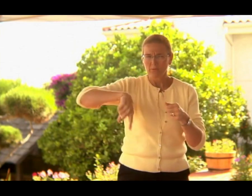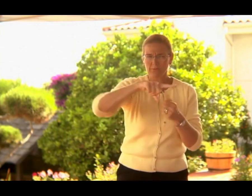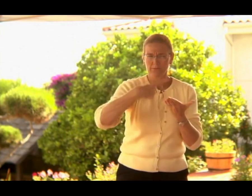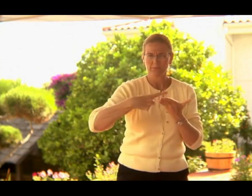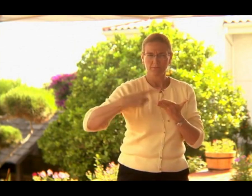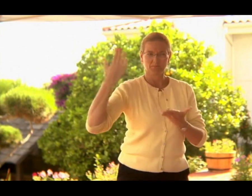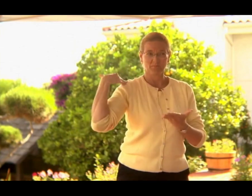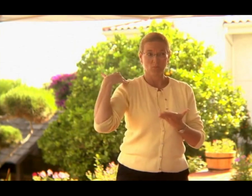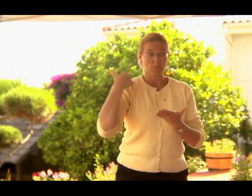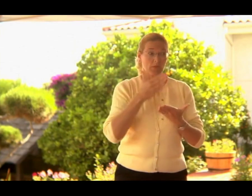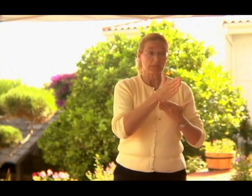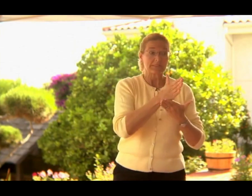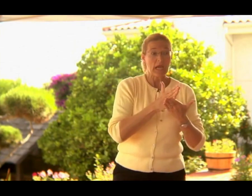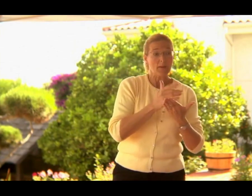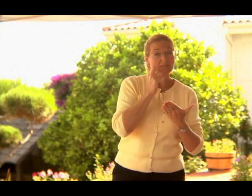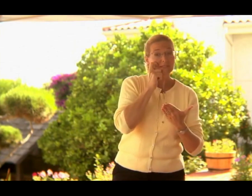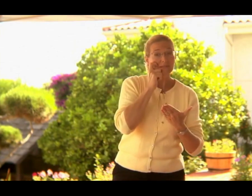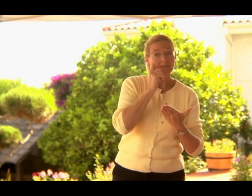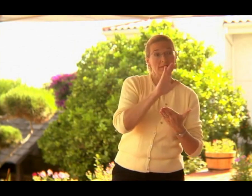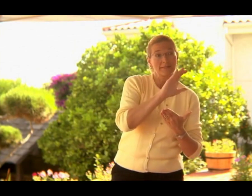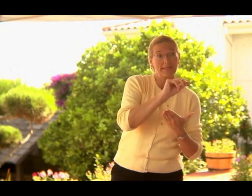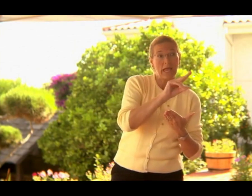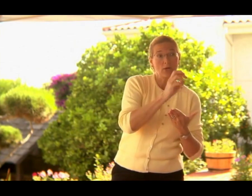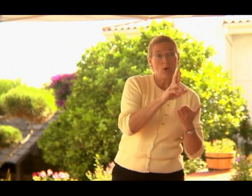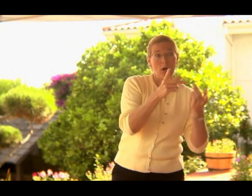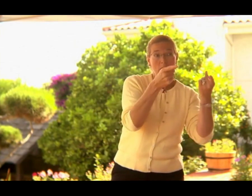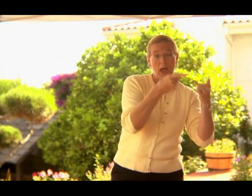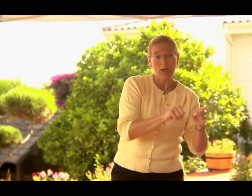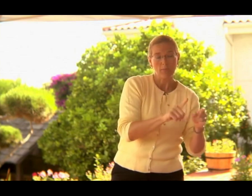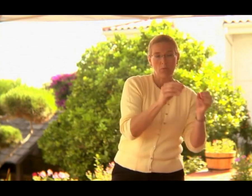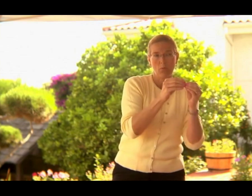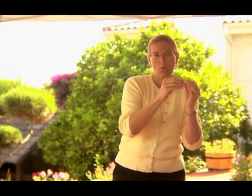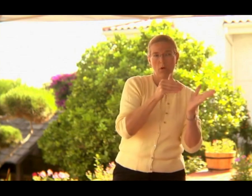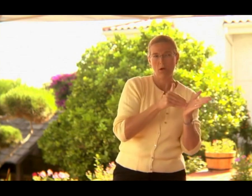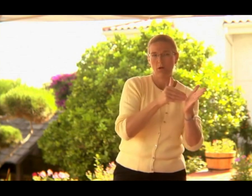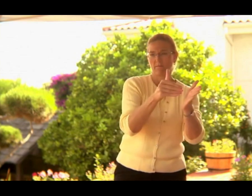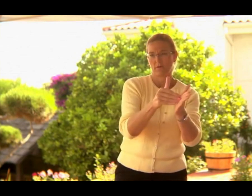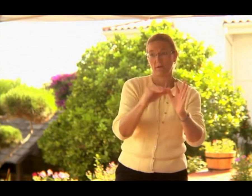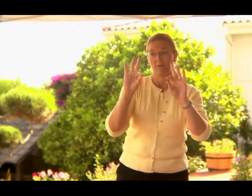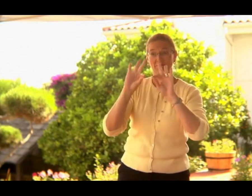As we mentioned before, there are some skin cancers that happen more often in families.